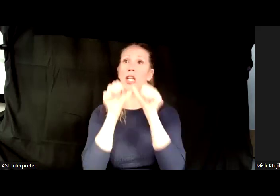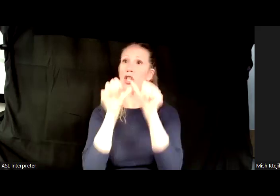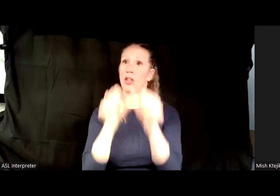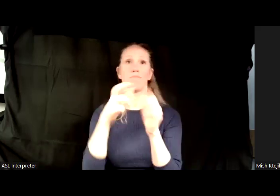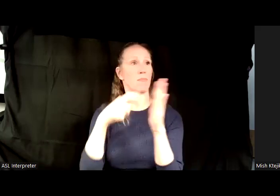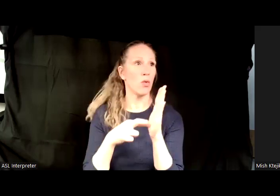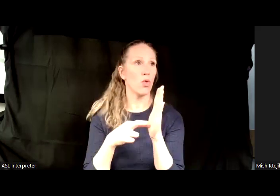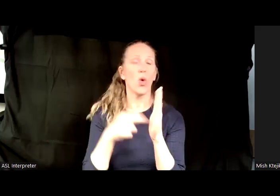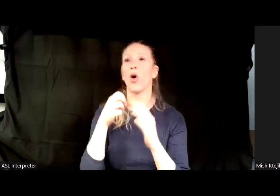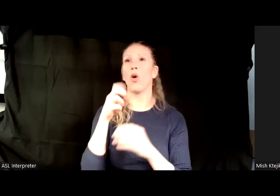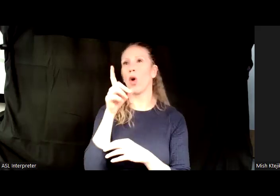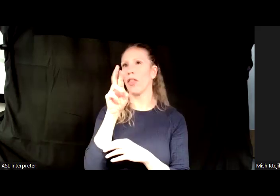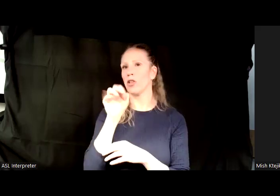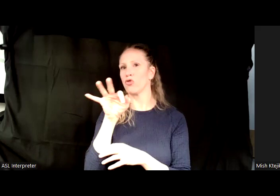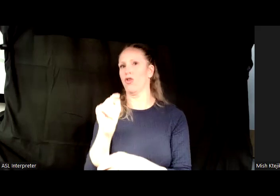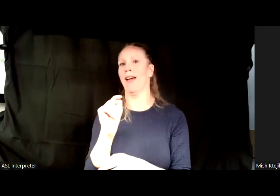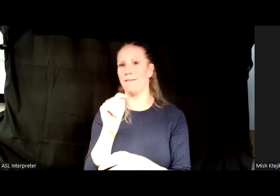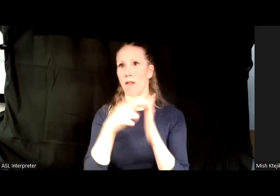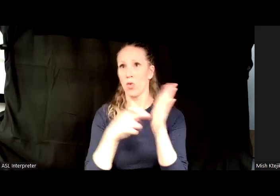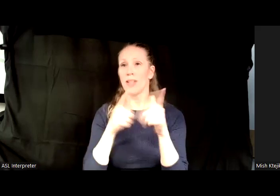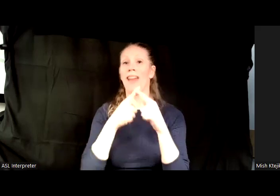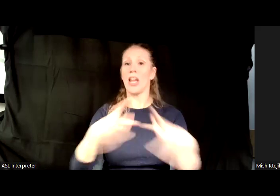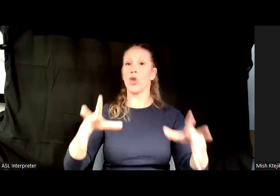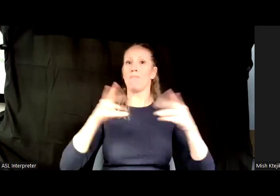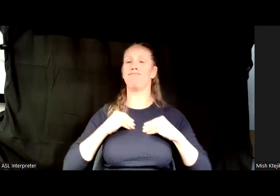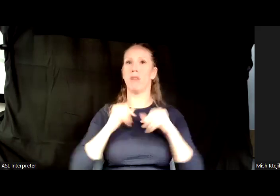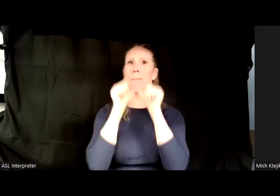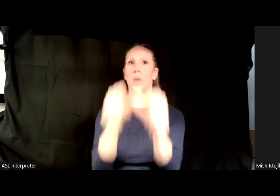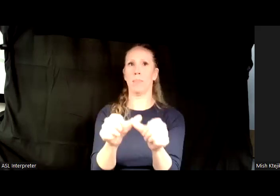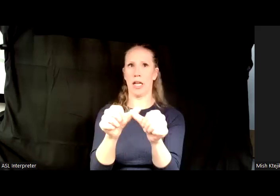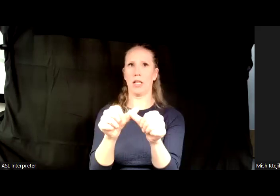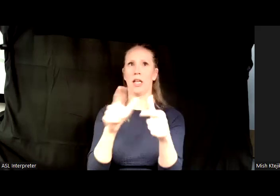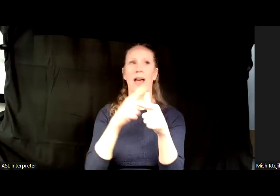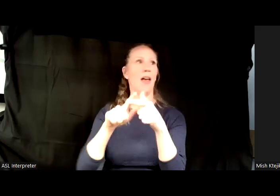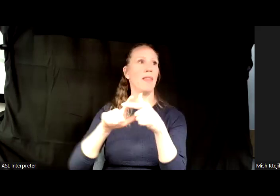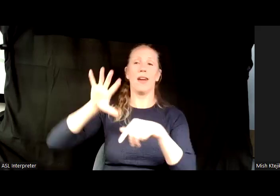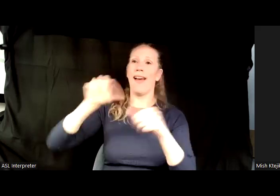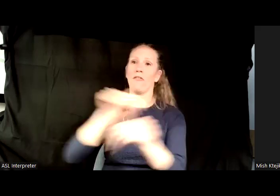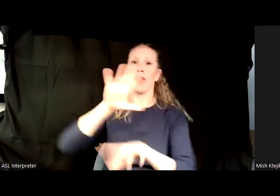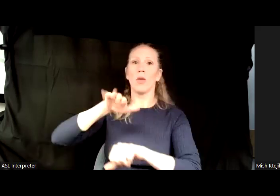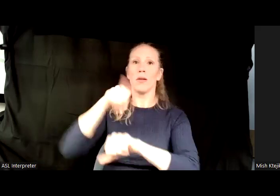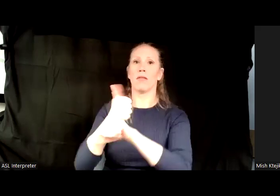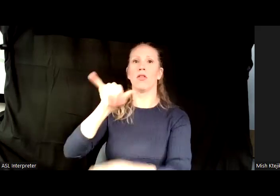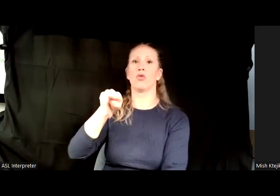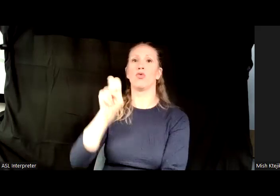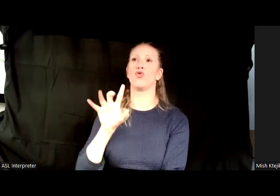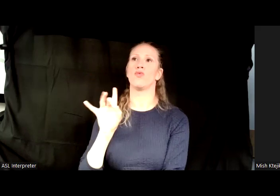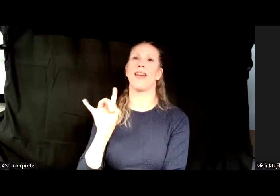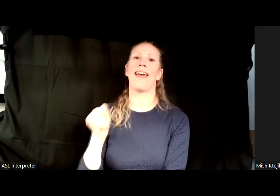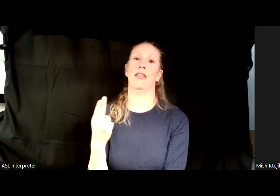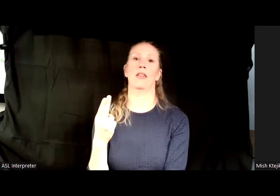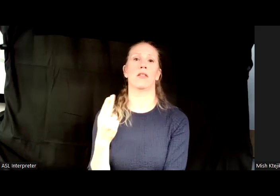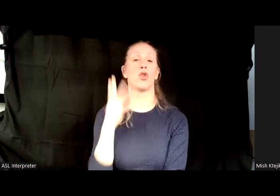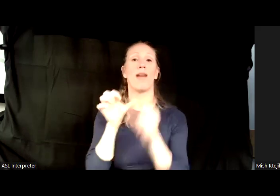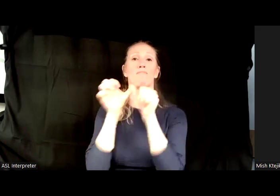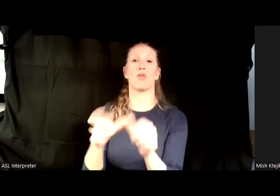or to the draft of the rules, and then you would adopt them permanent, and they would go in place on June 8th. So you would have